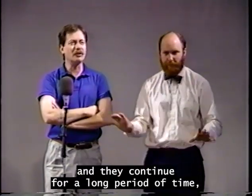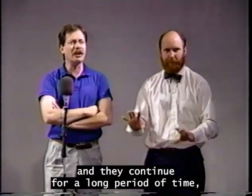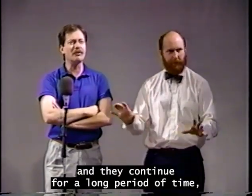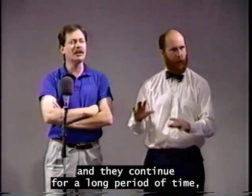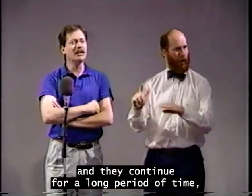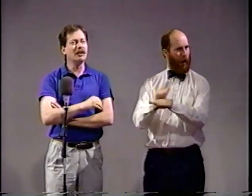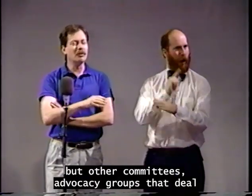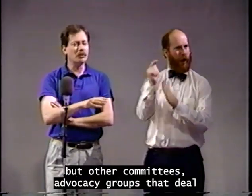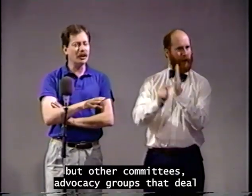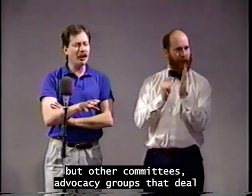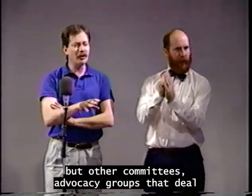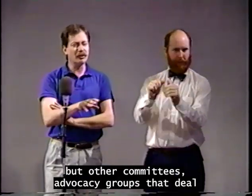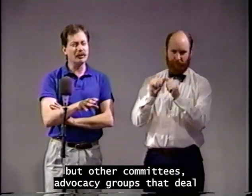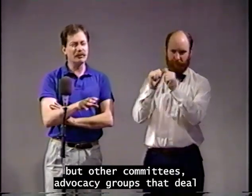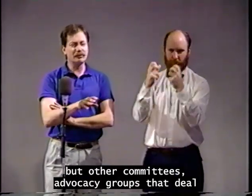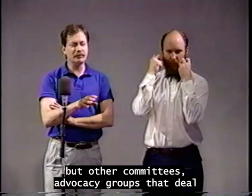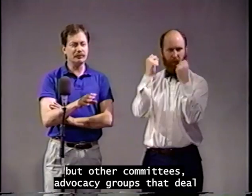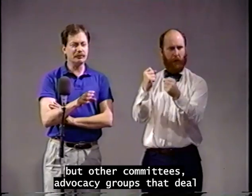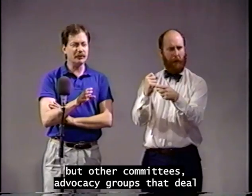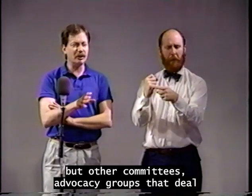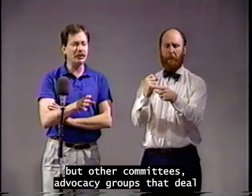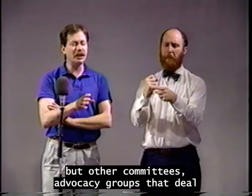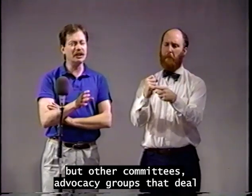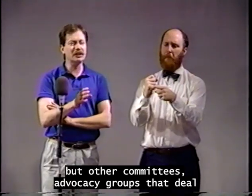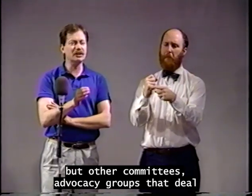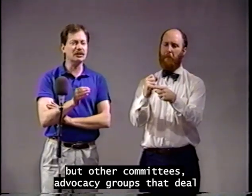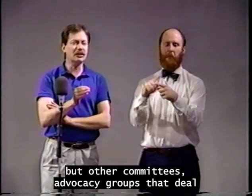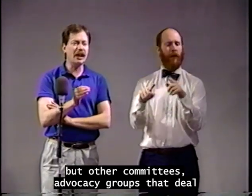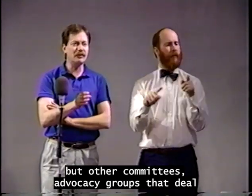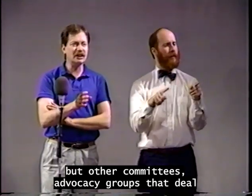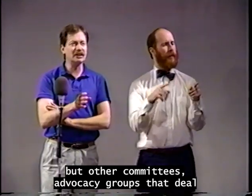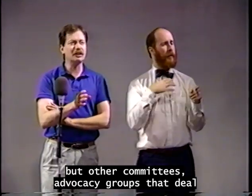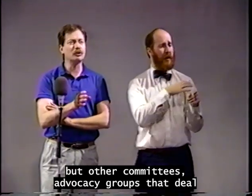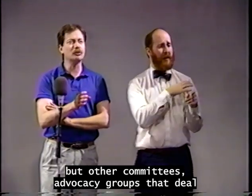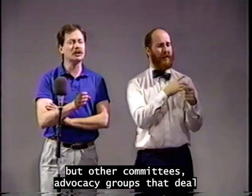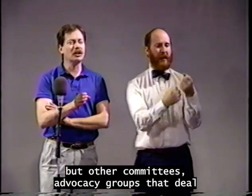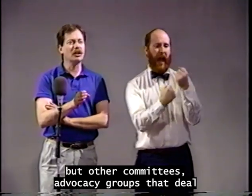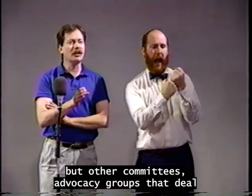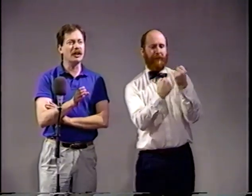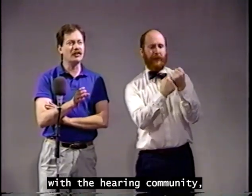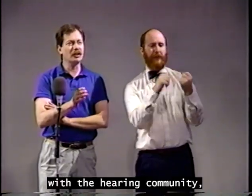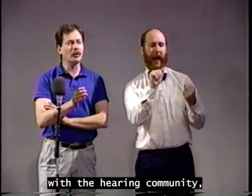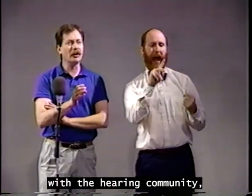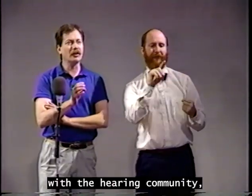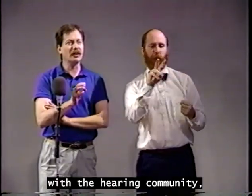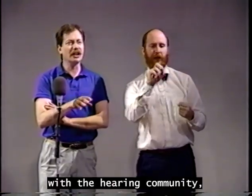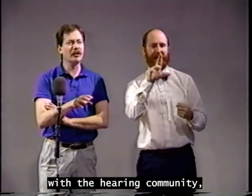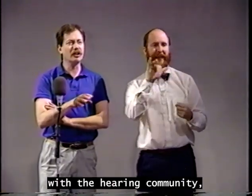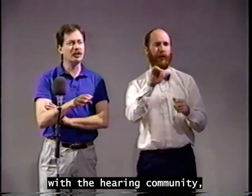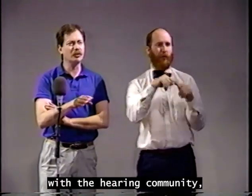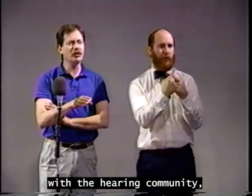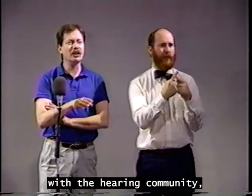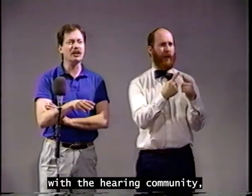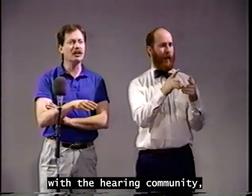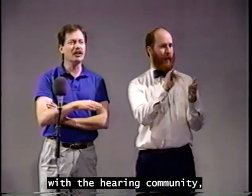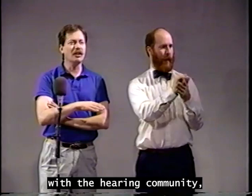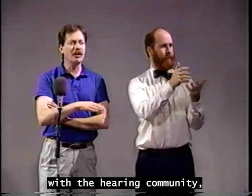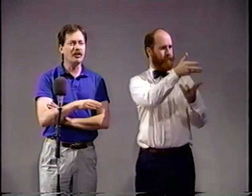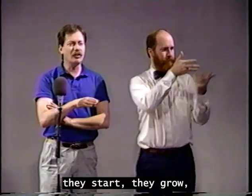time. But other committees, advocacy groups that deal with the hearing community,